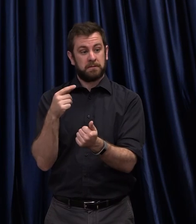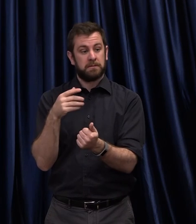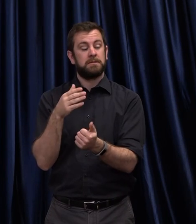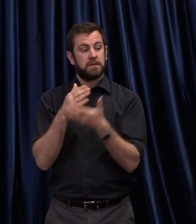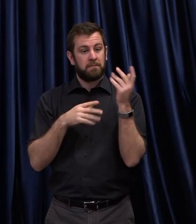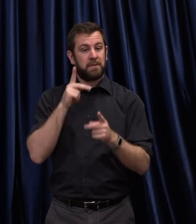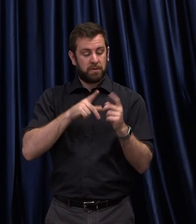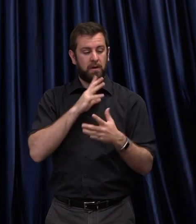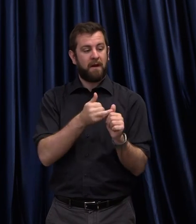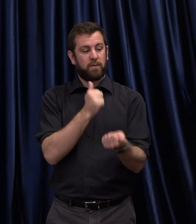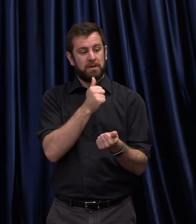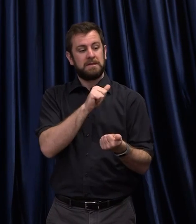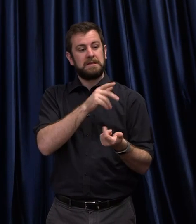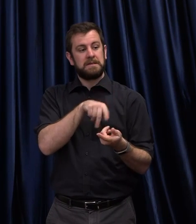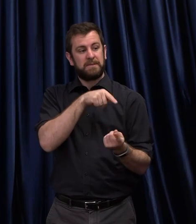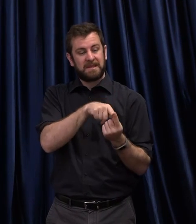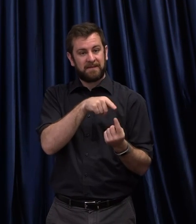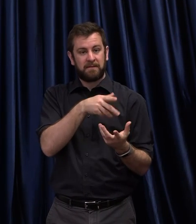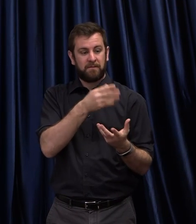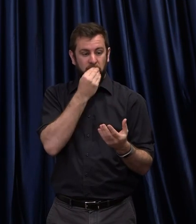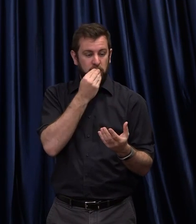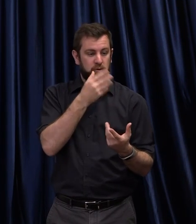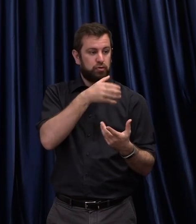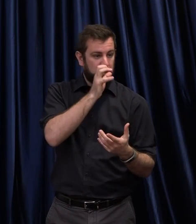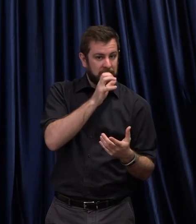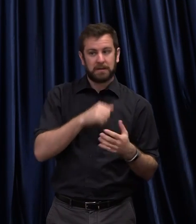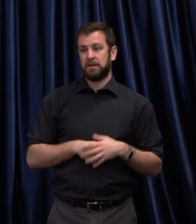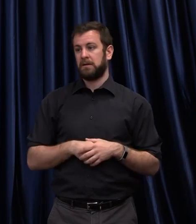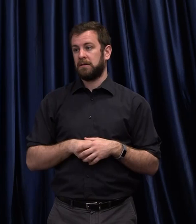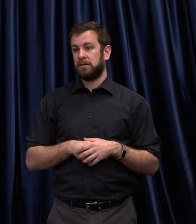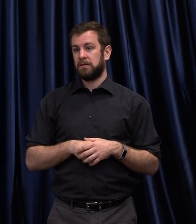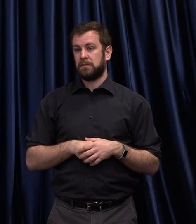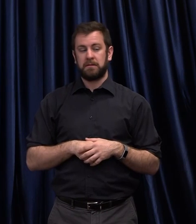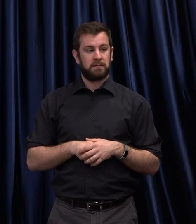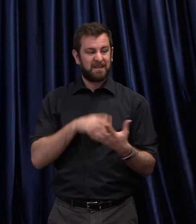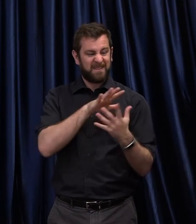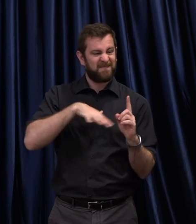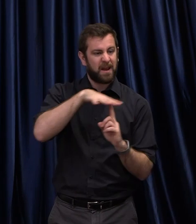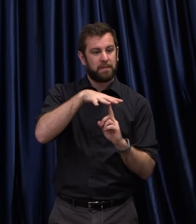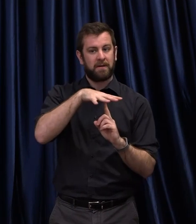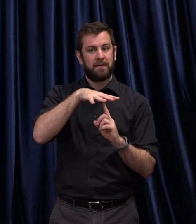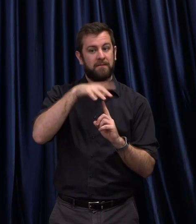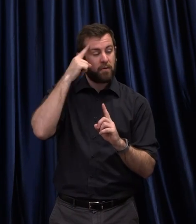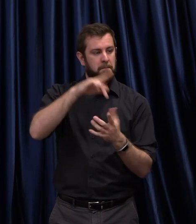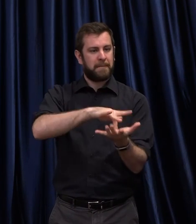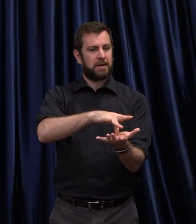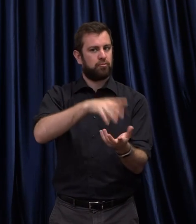away from food and drink and environment for medical